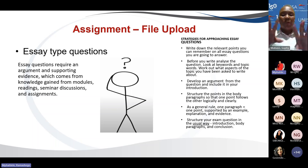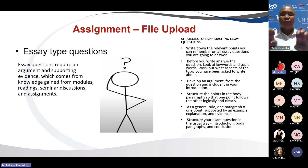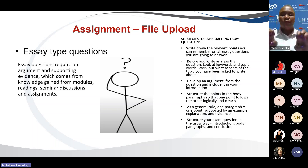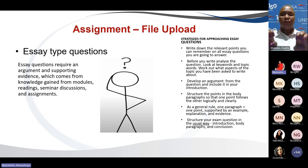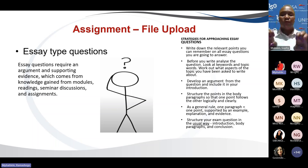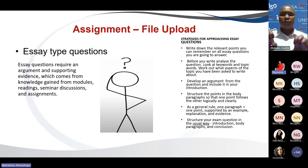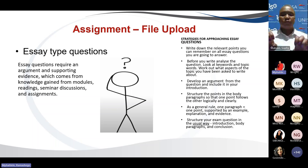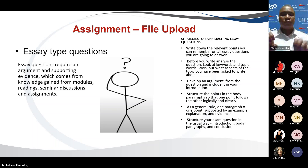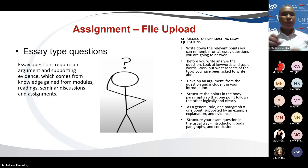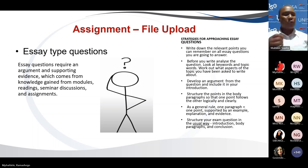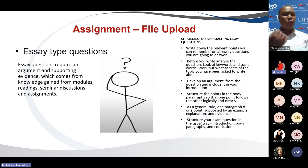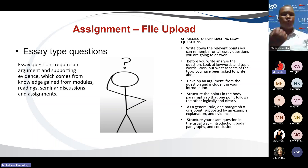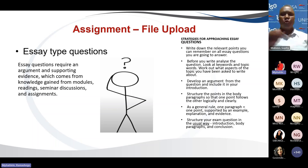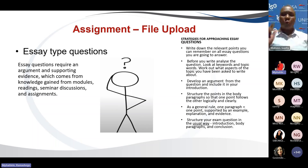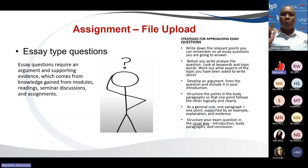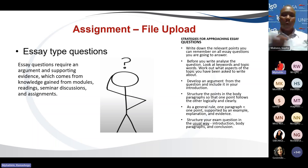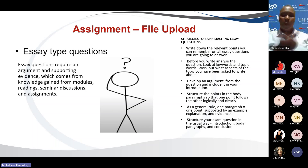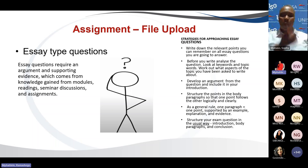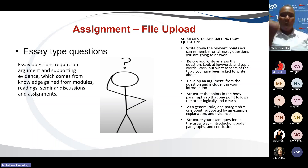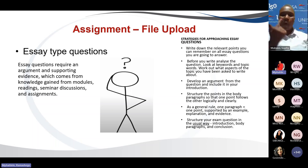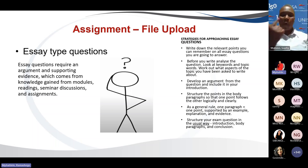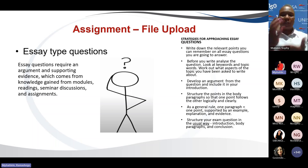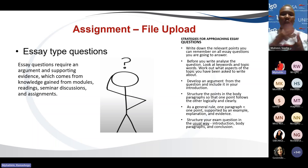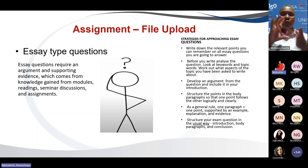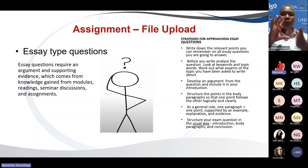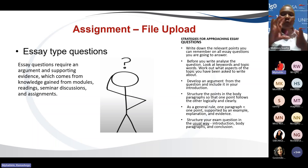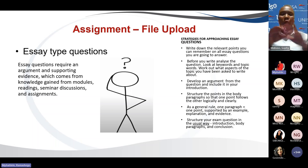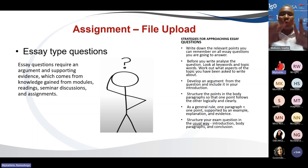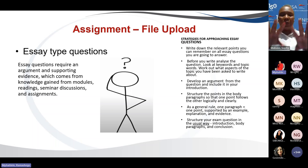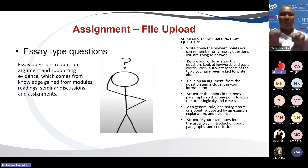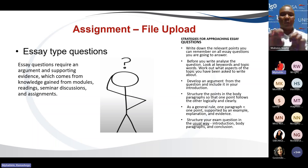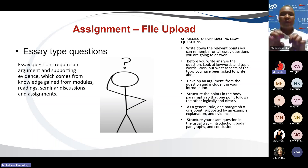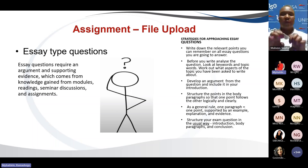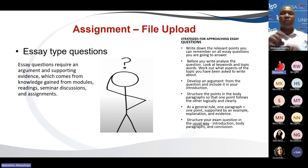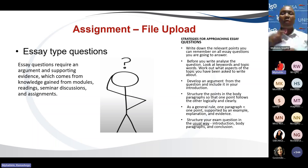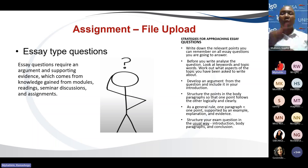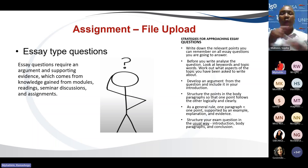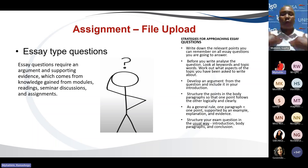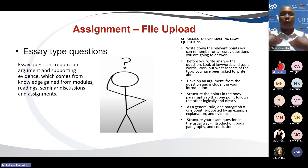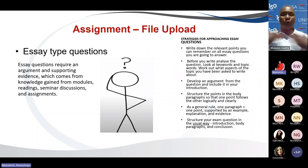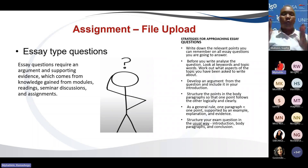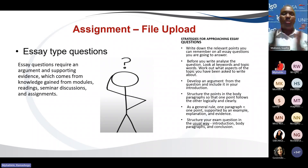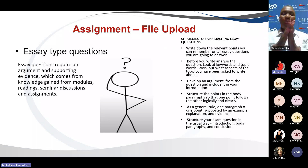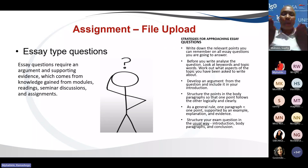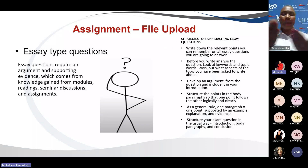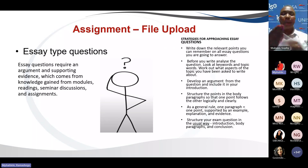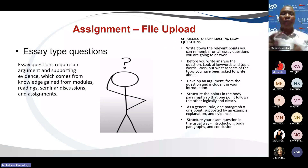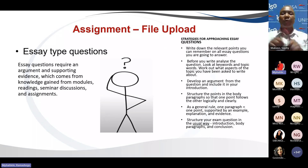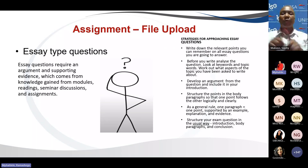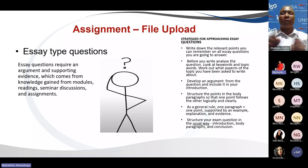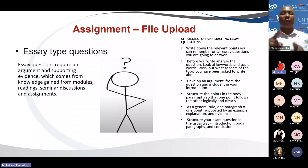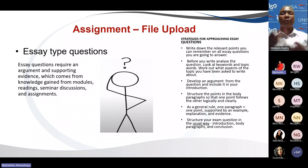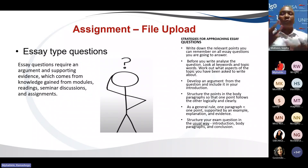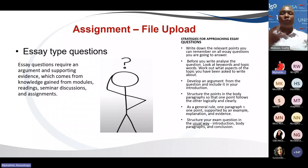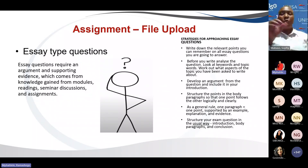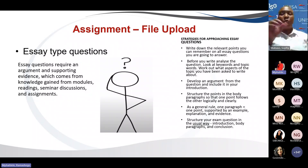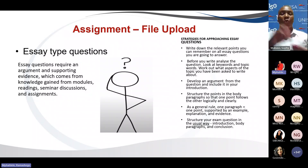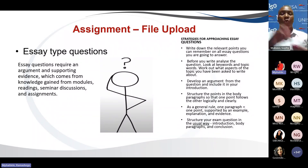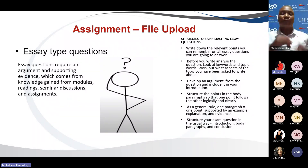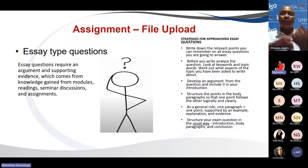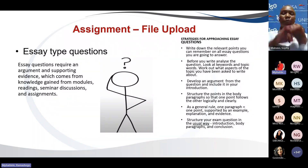Not all take-home exams are open book. When your module